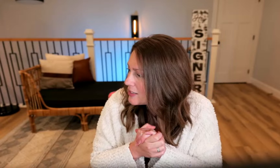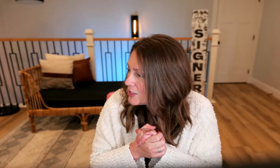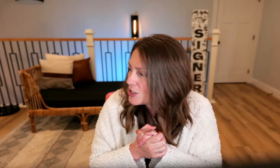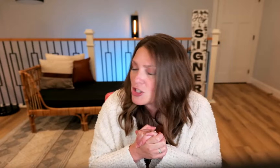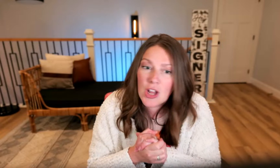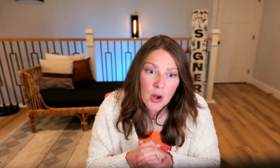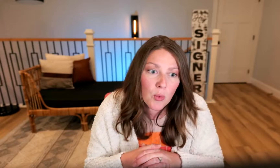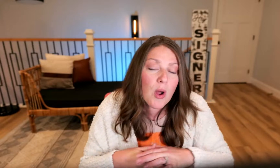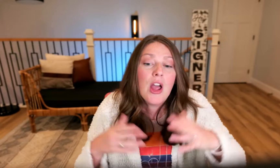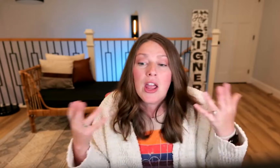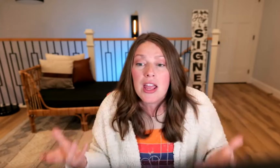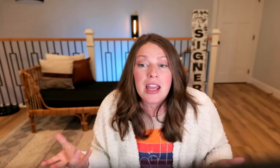So